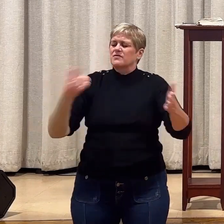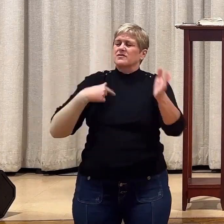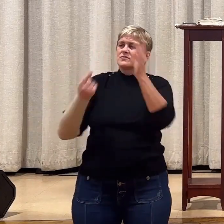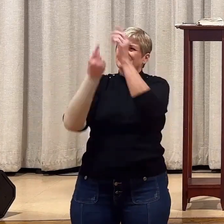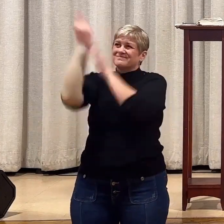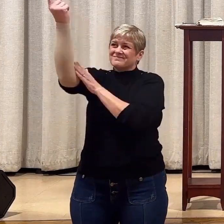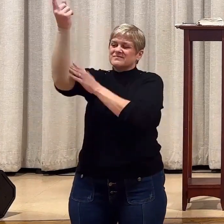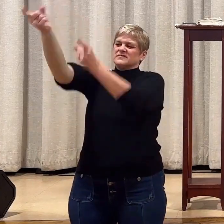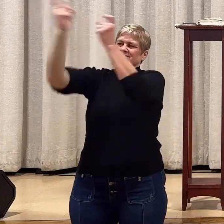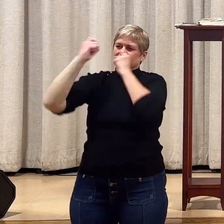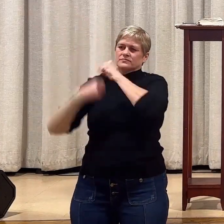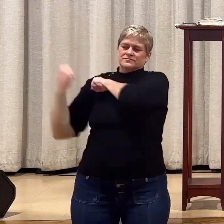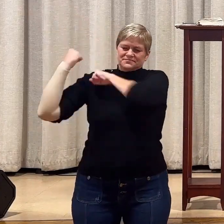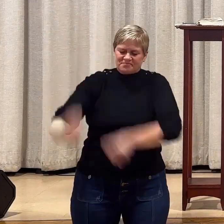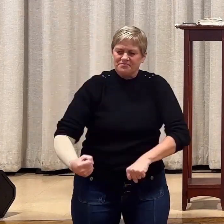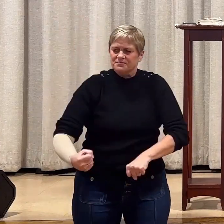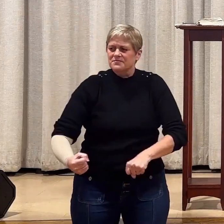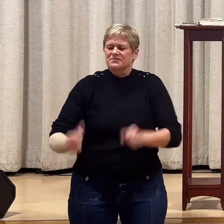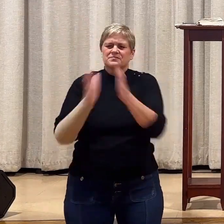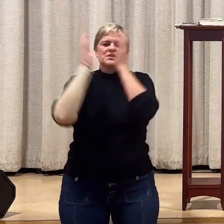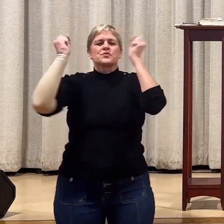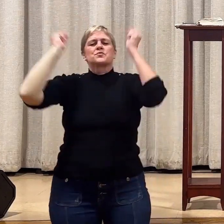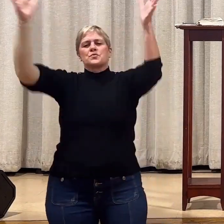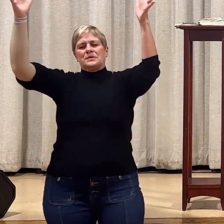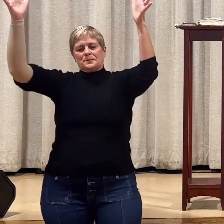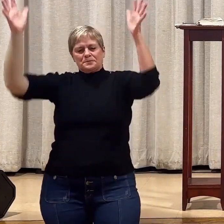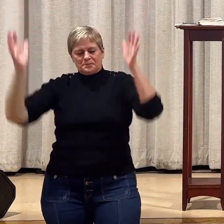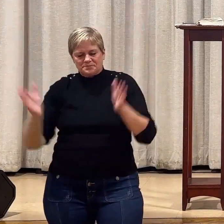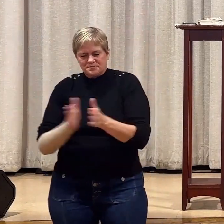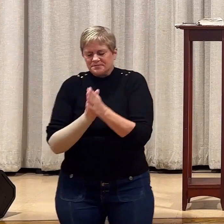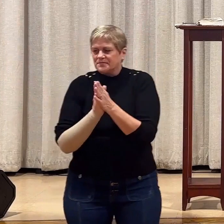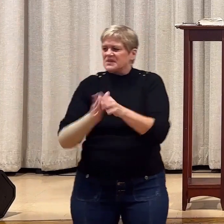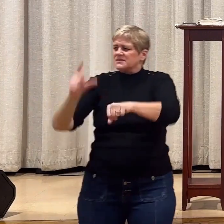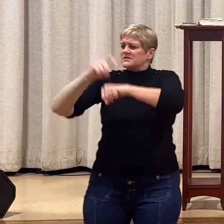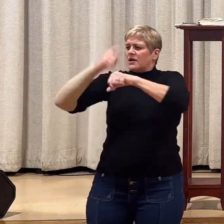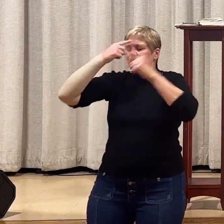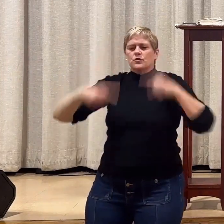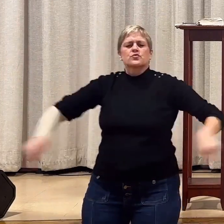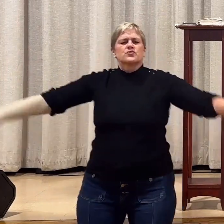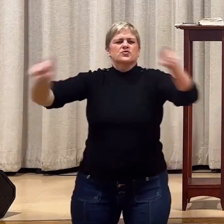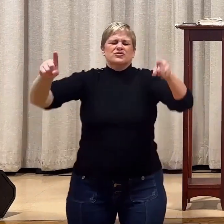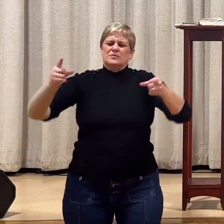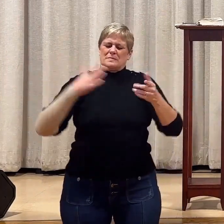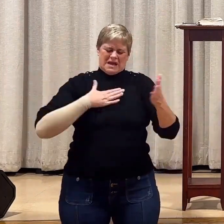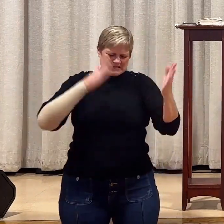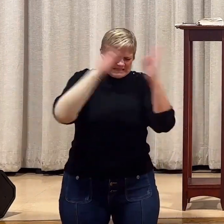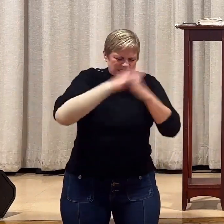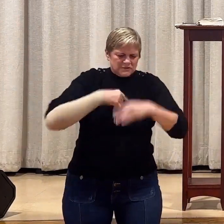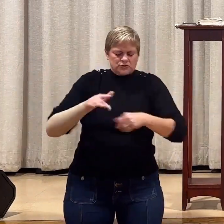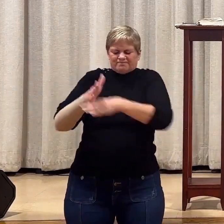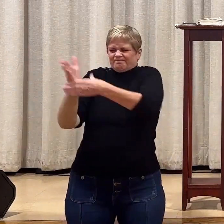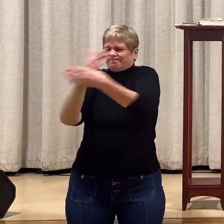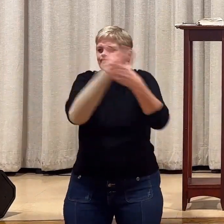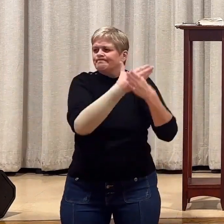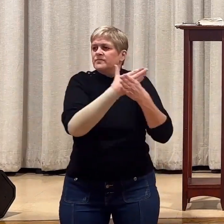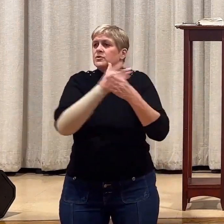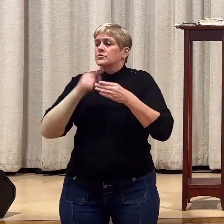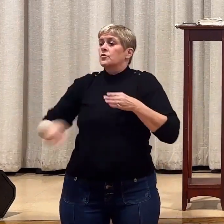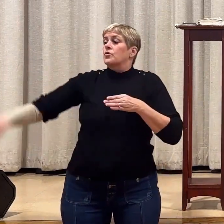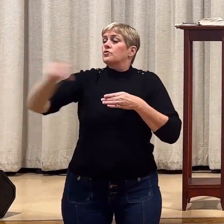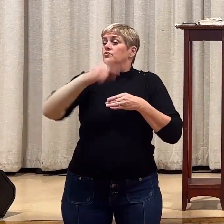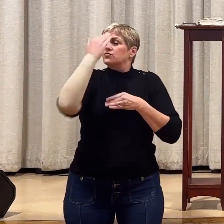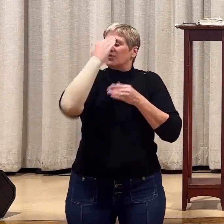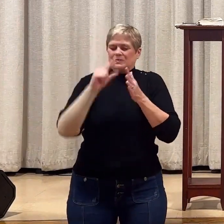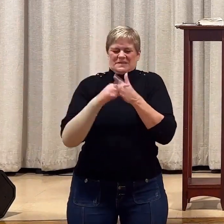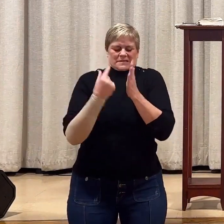who strengthens me. Hallelujah. Yet it was kind for you to share in my trouble. For you Philippians know, in the beginning of the